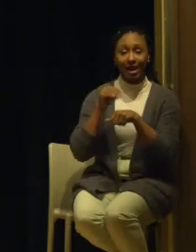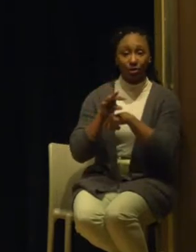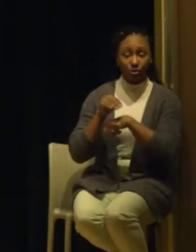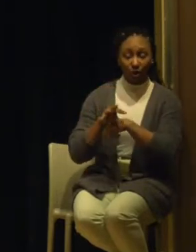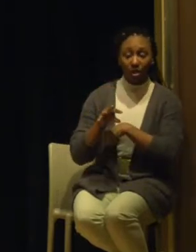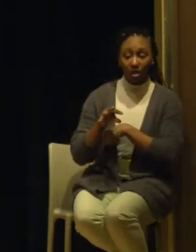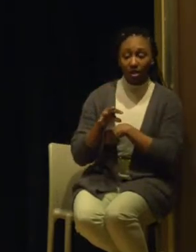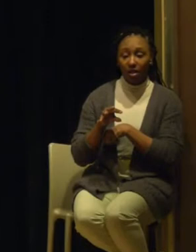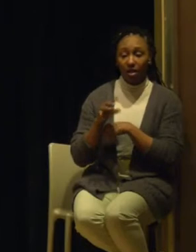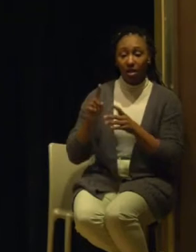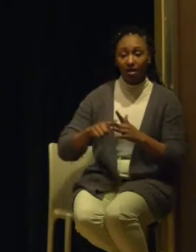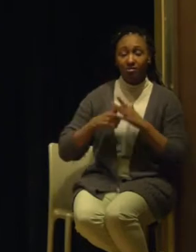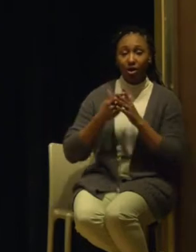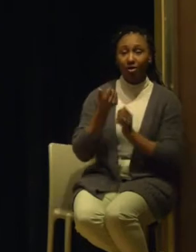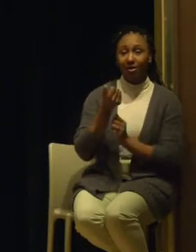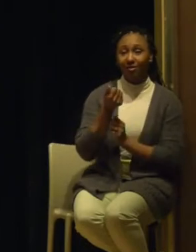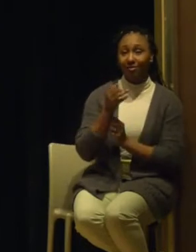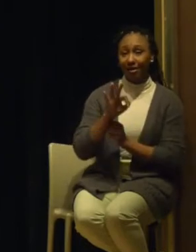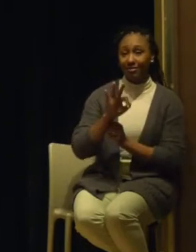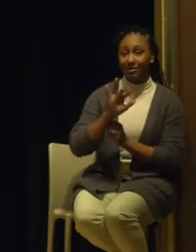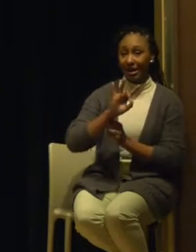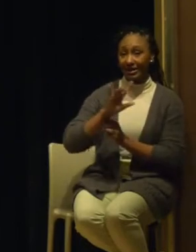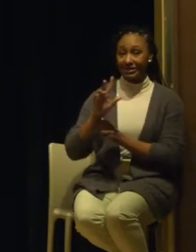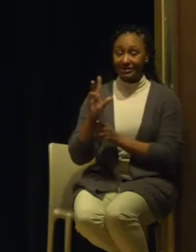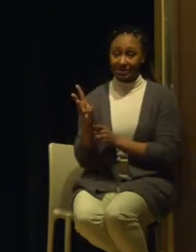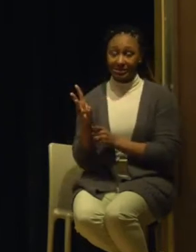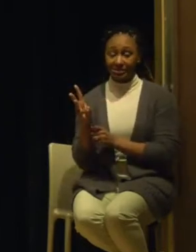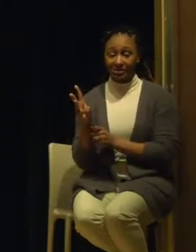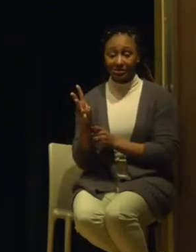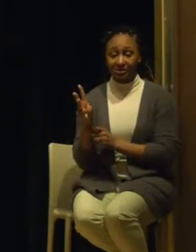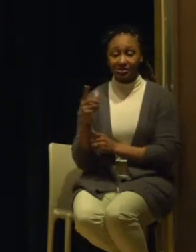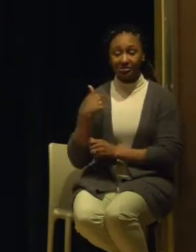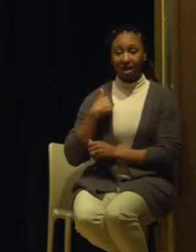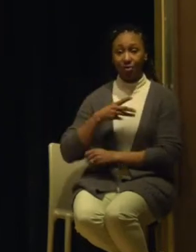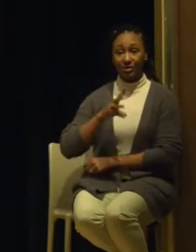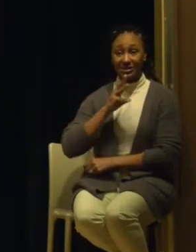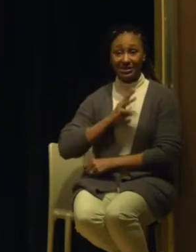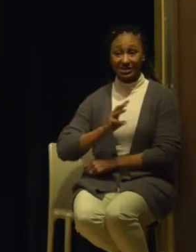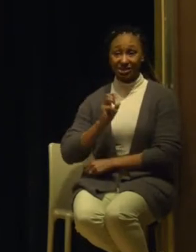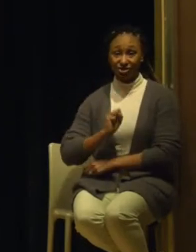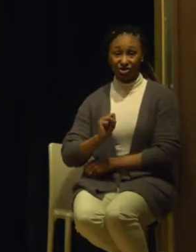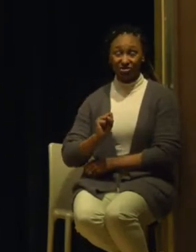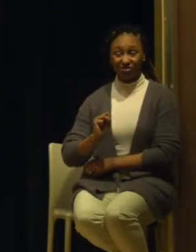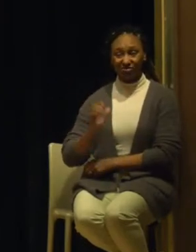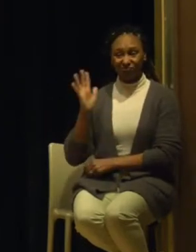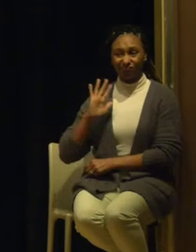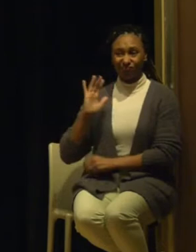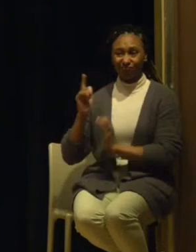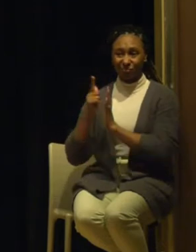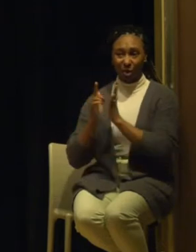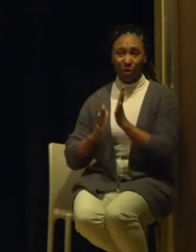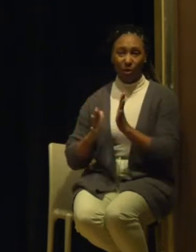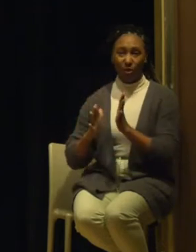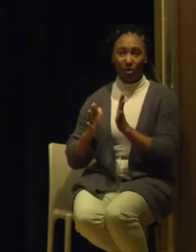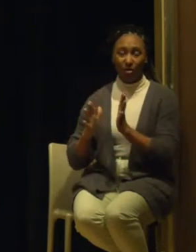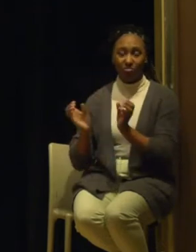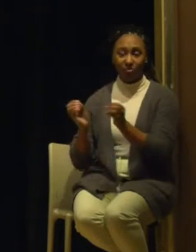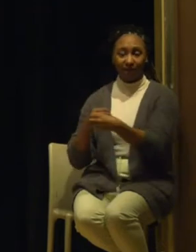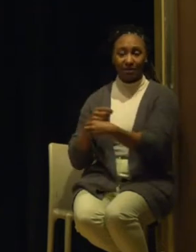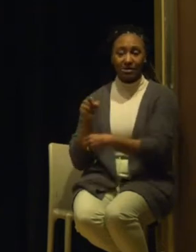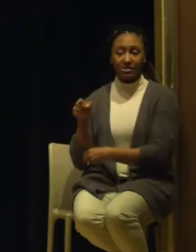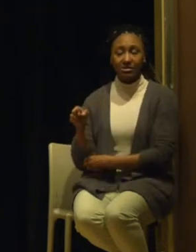in 1986. I was a six-year associate at a law firm. And